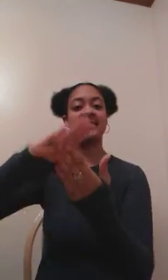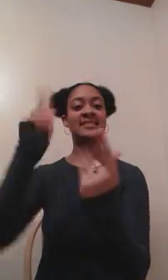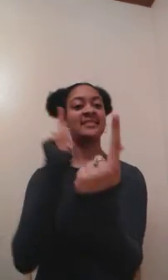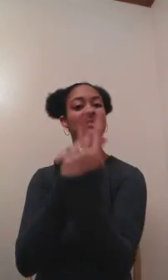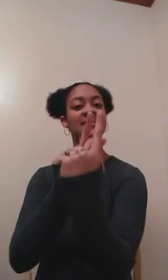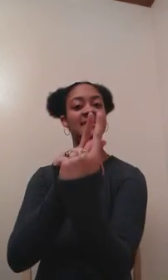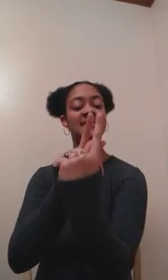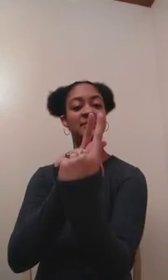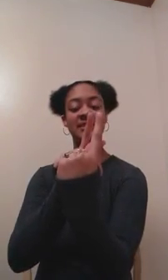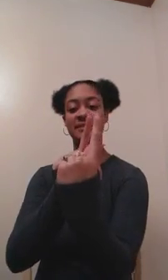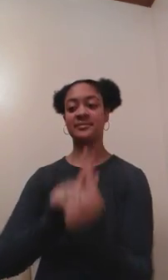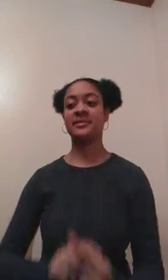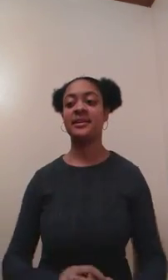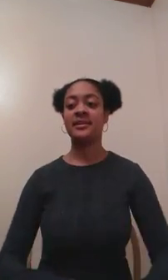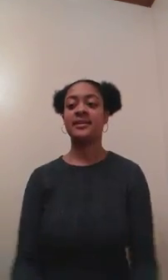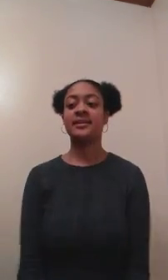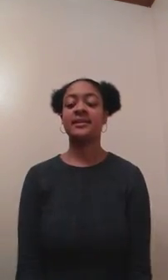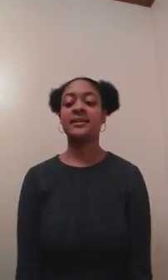Nice to meet you.